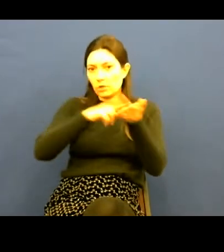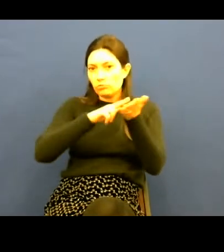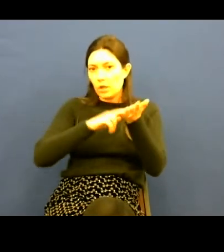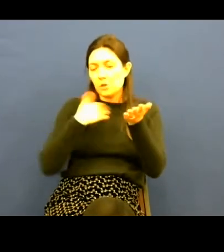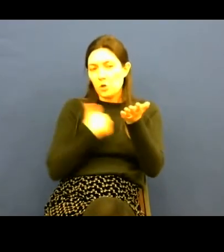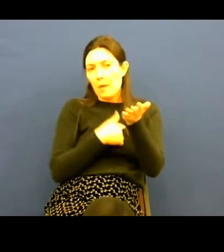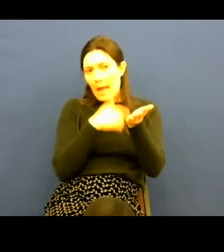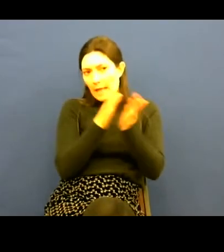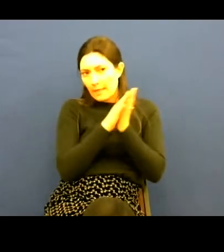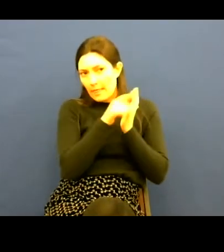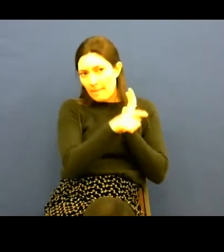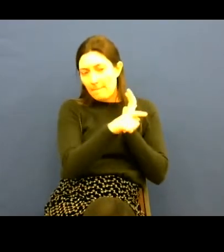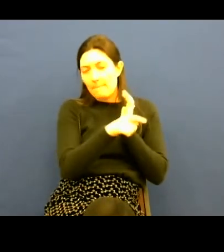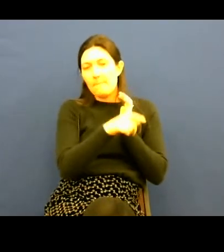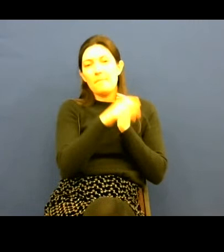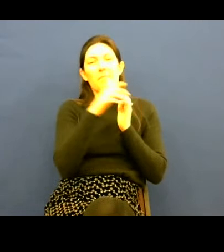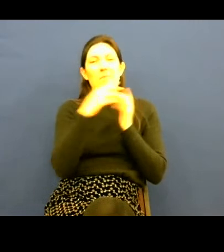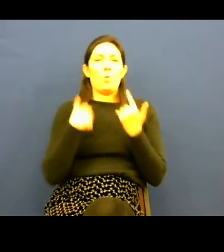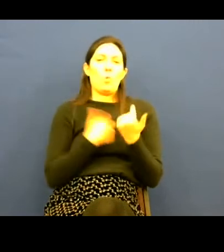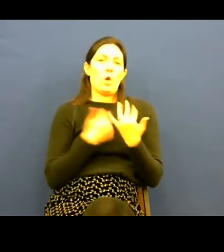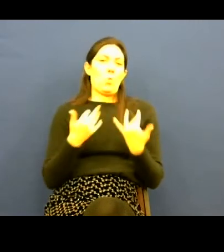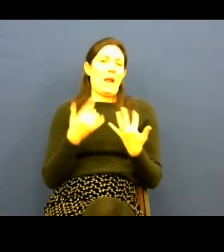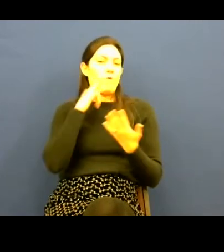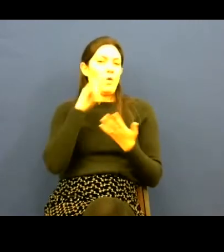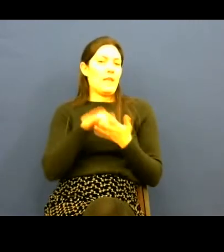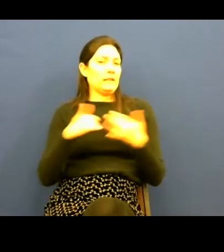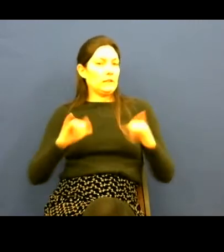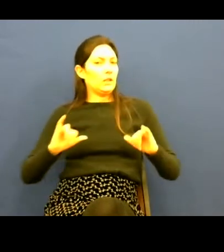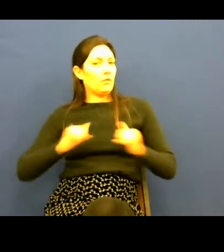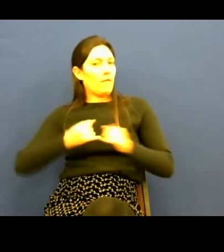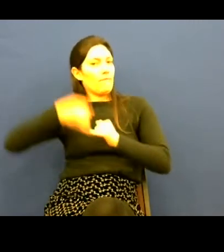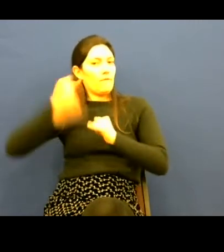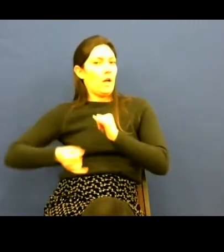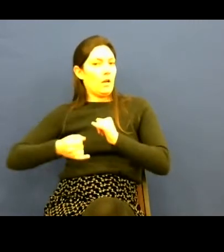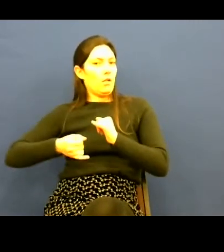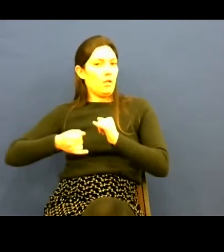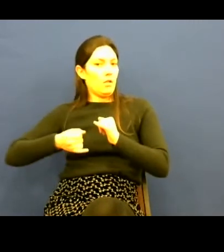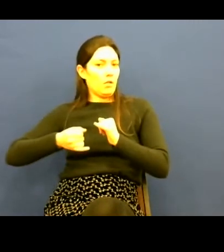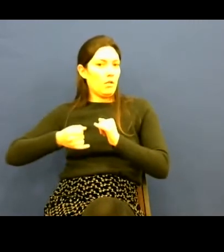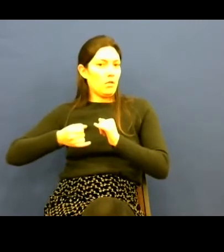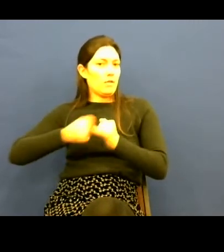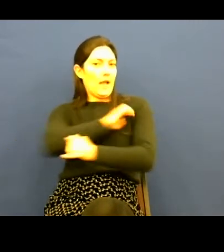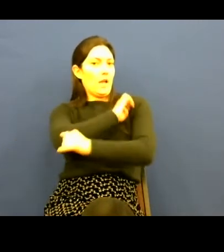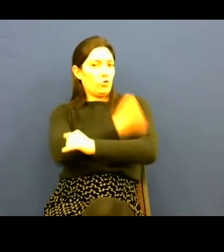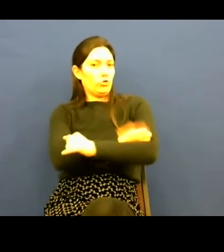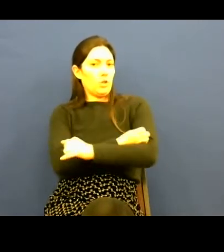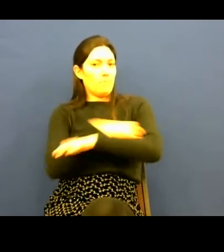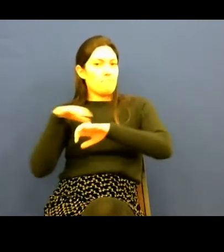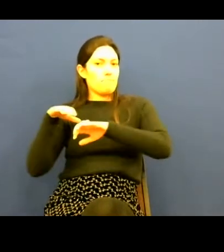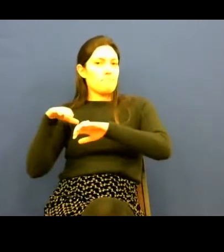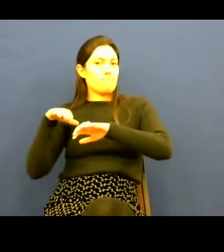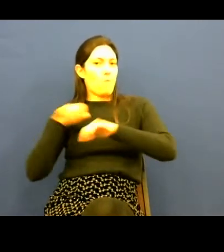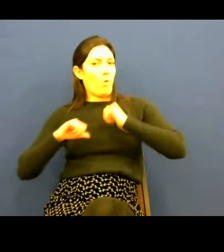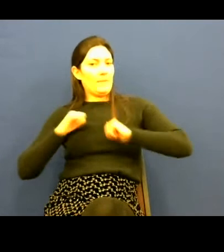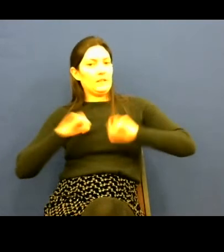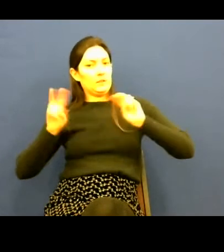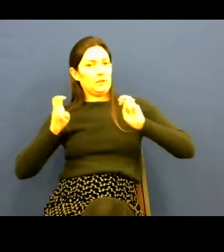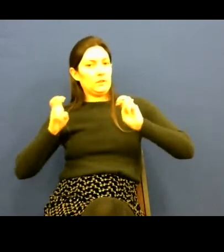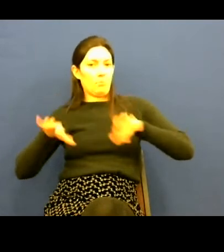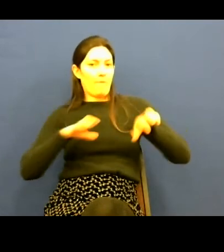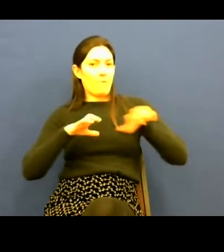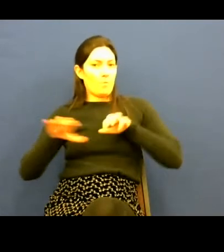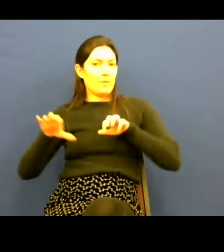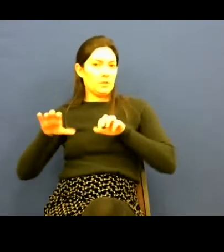but that's part of what's waiting on that, the final of the energy performance contract. In addition, there's a couple